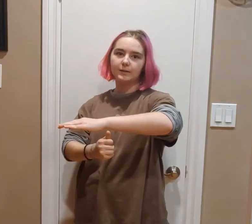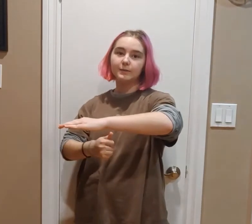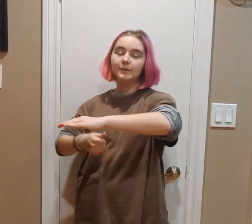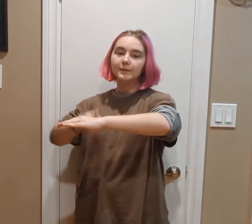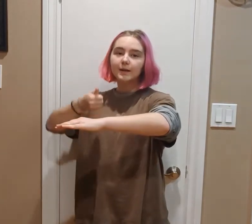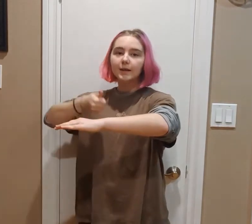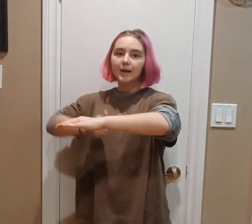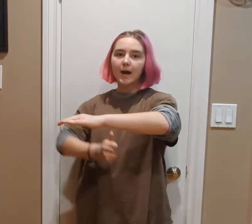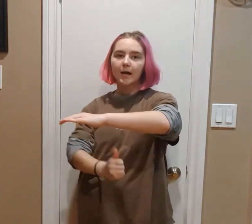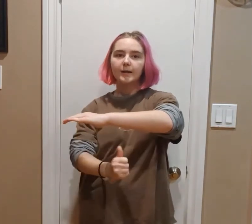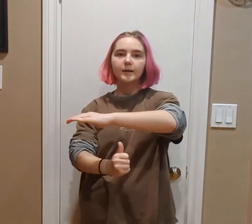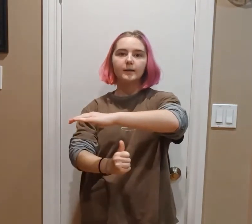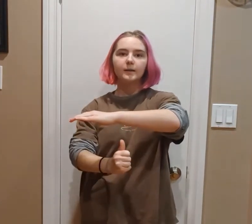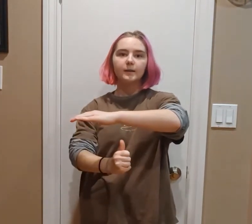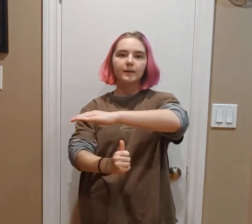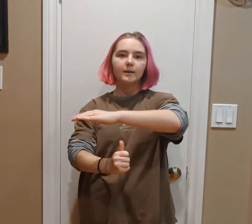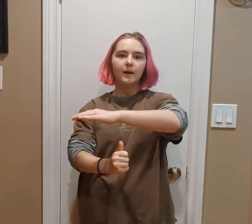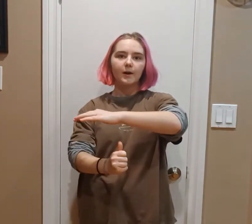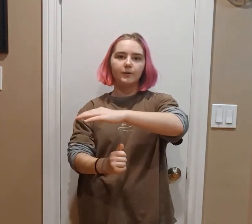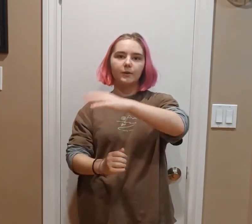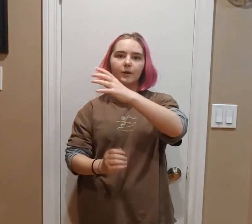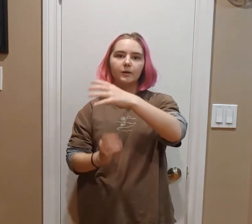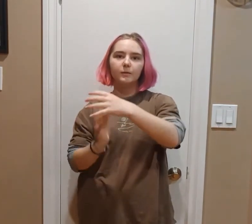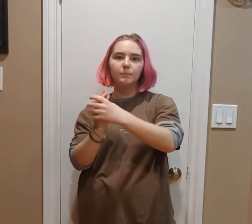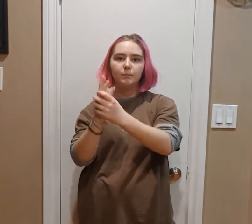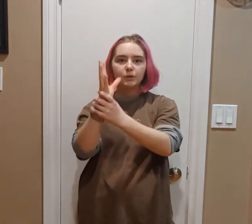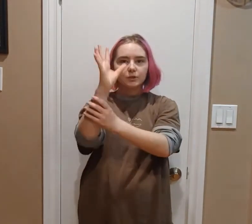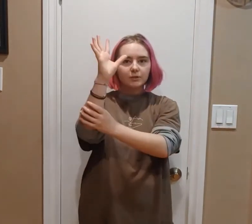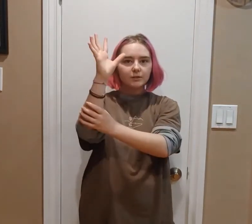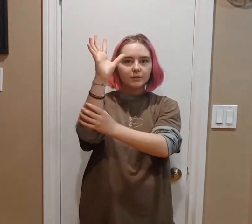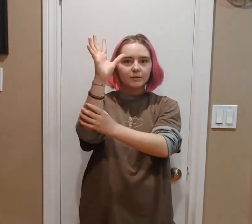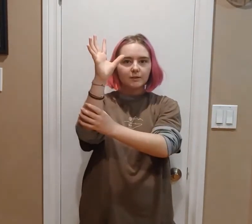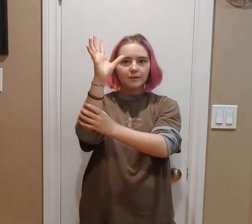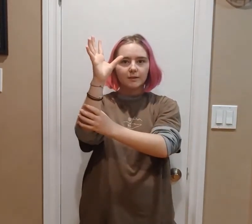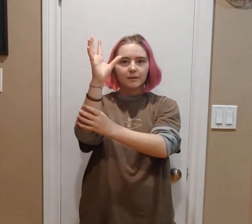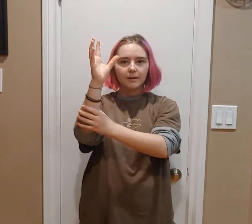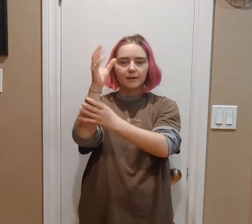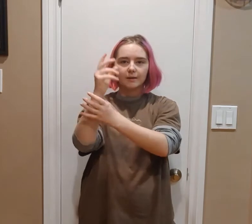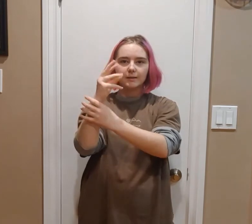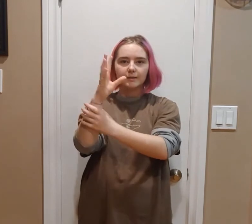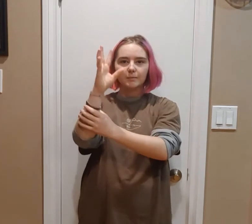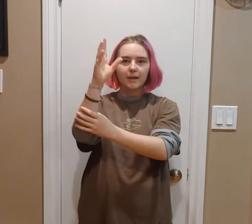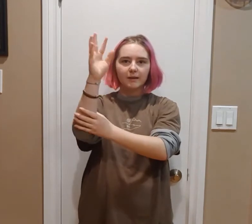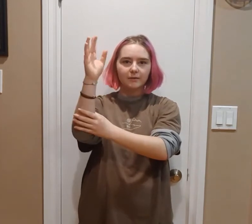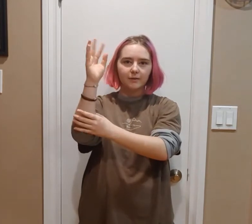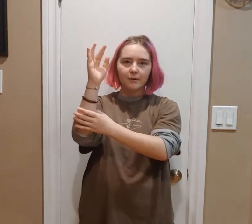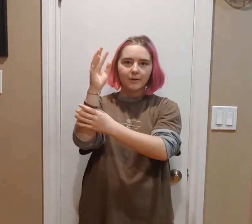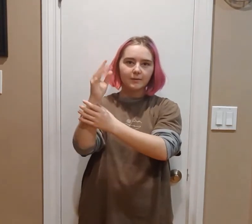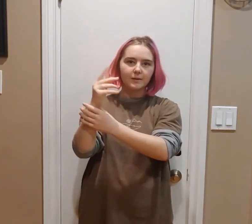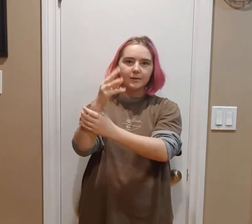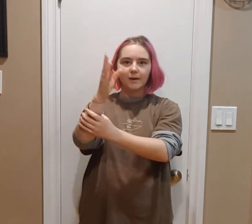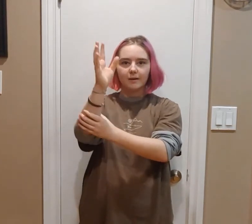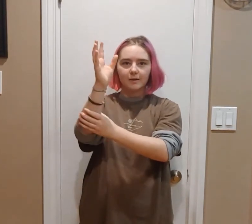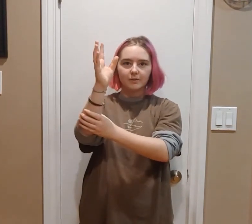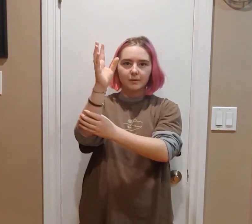So it's hide it under a bushel, like a plant growing. Hide it under a